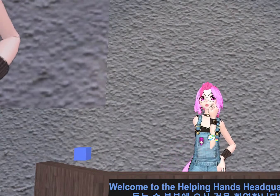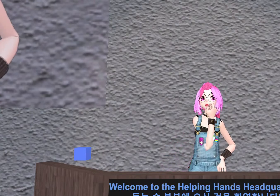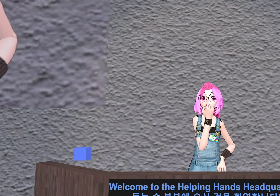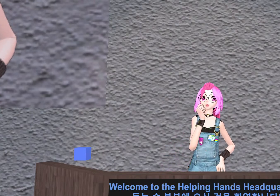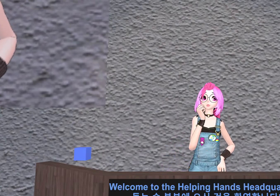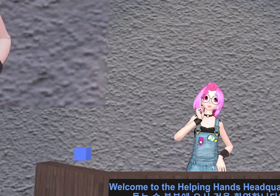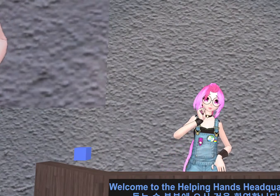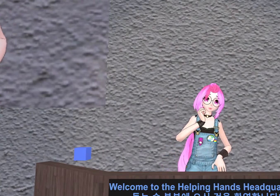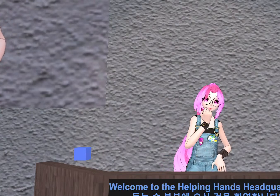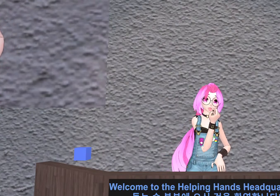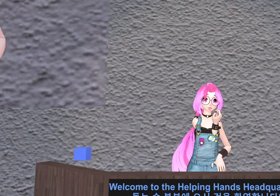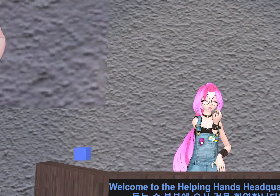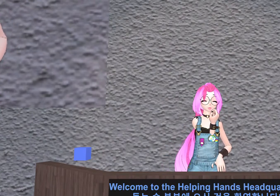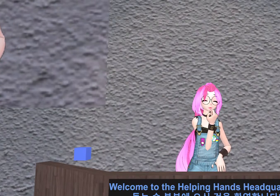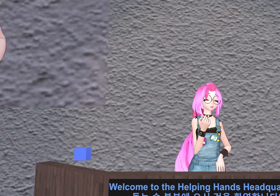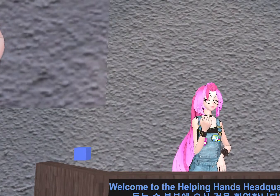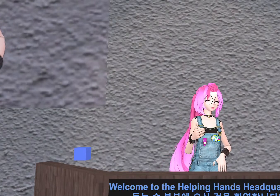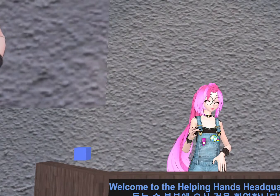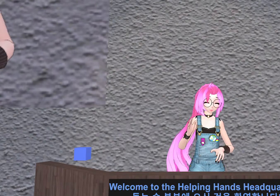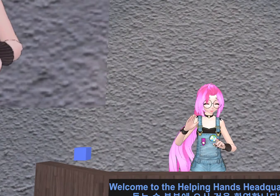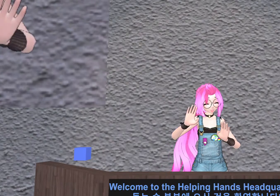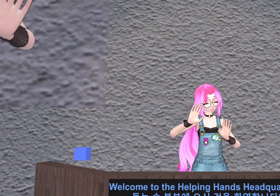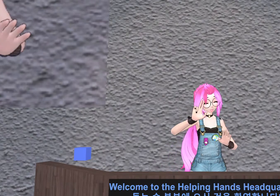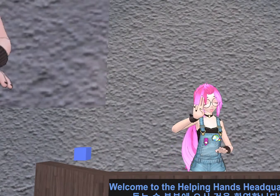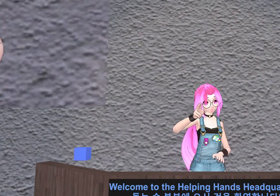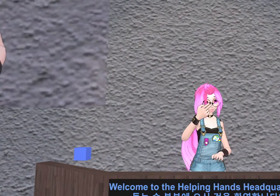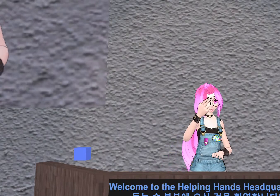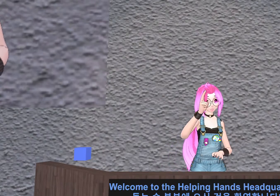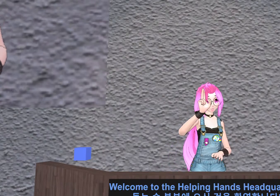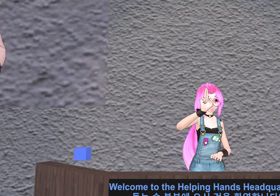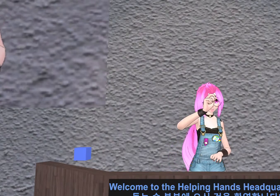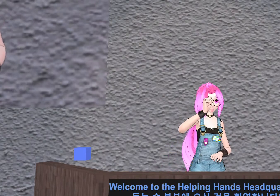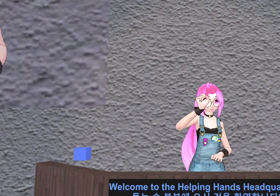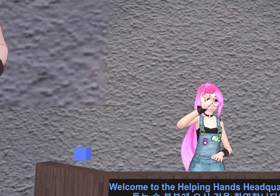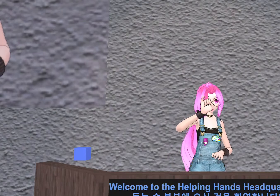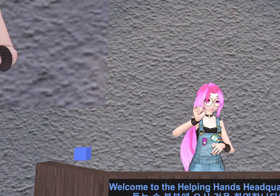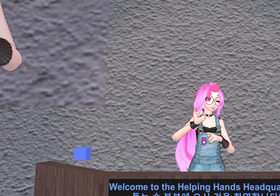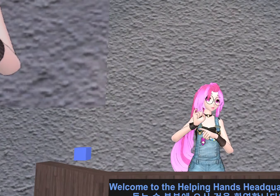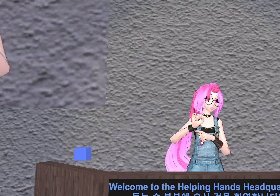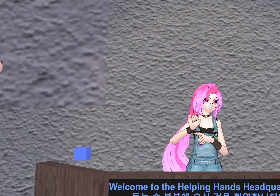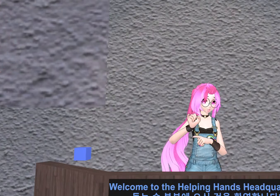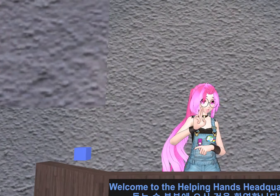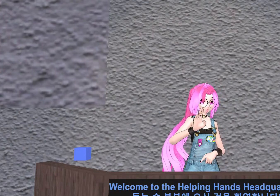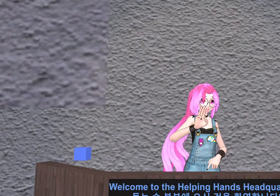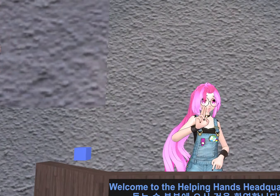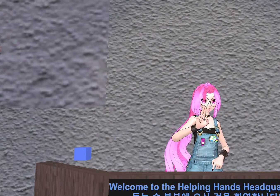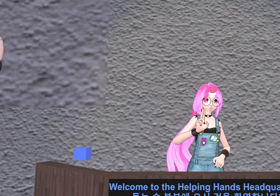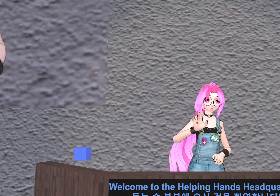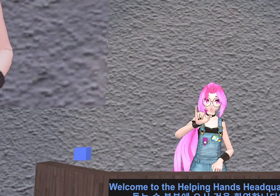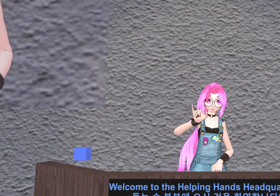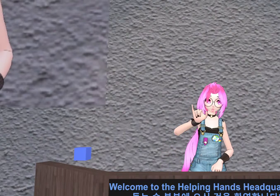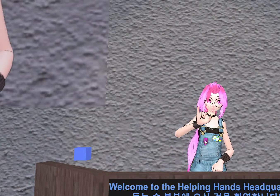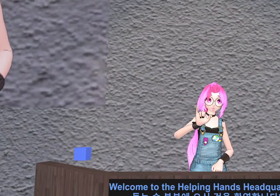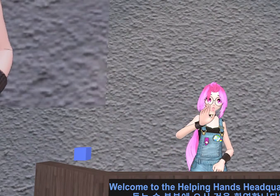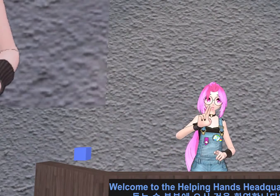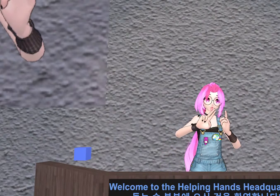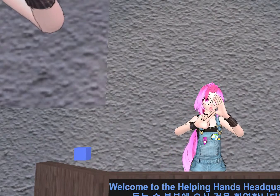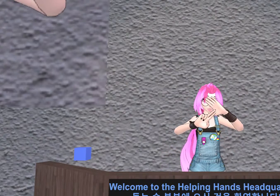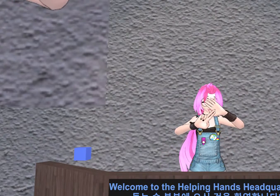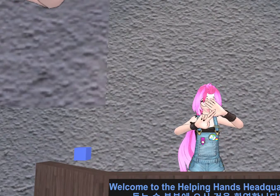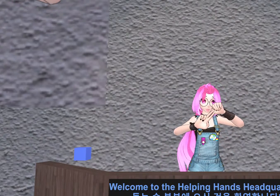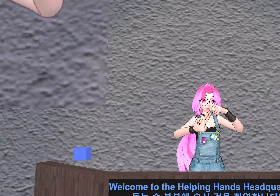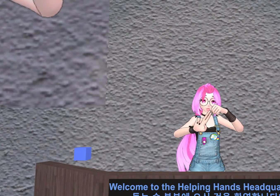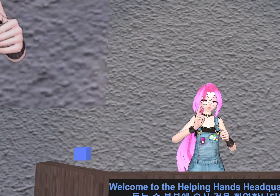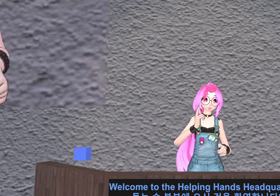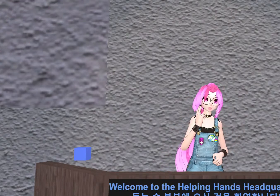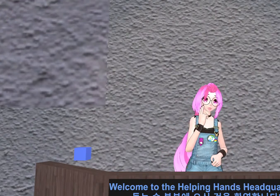flower, like that. And then if you want to say roses, specifically roses, it's that same